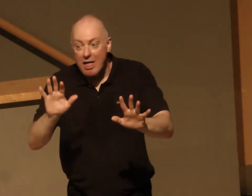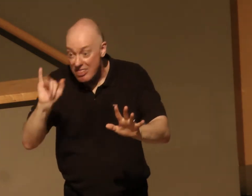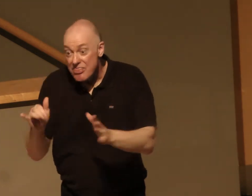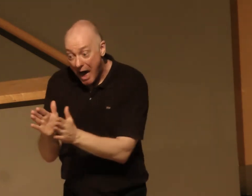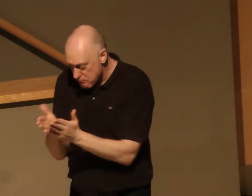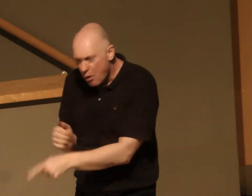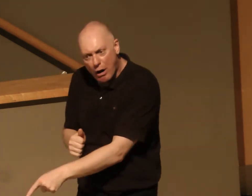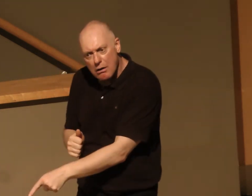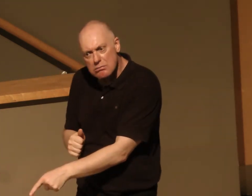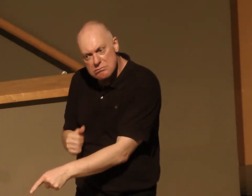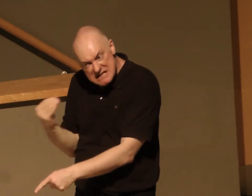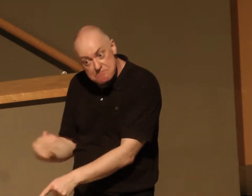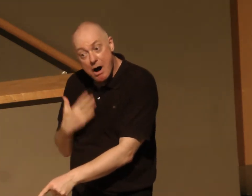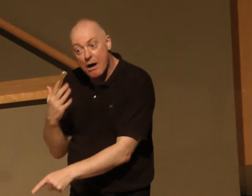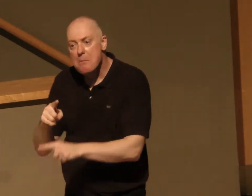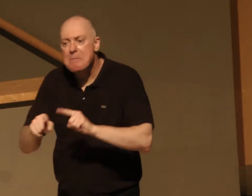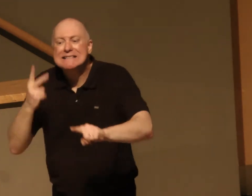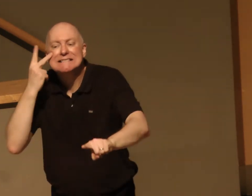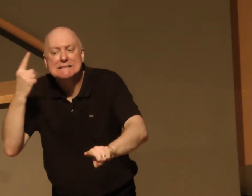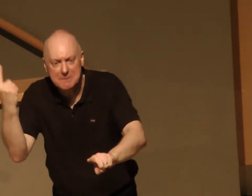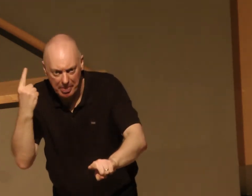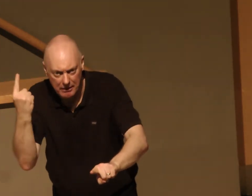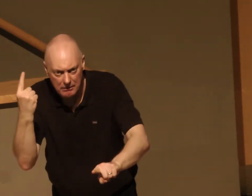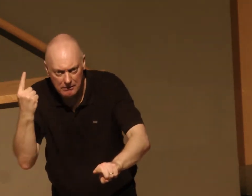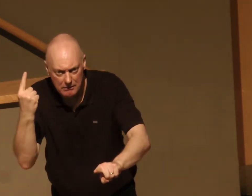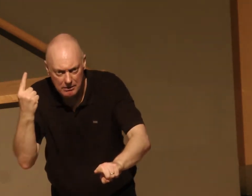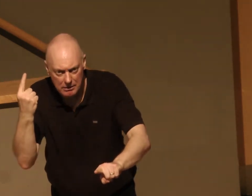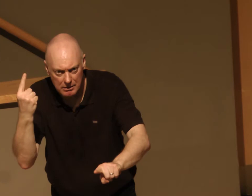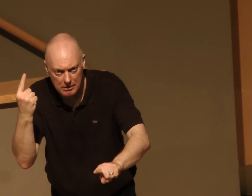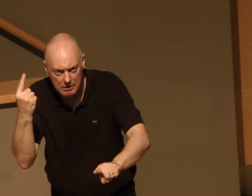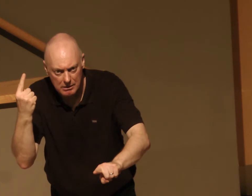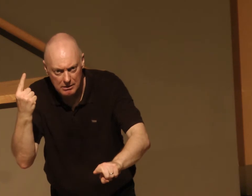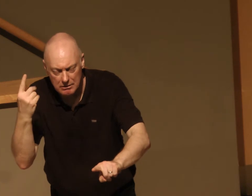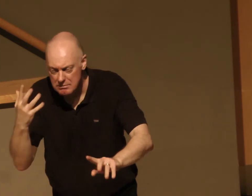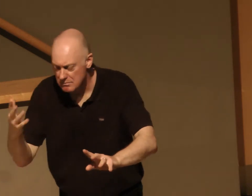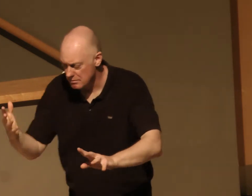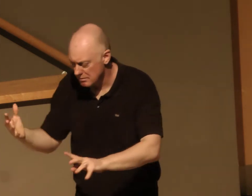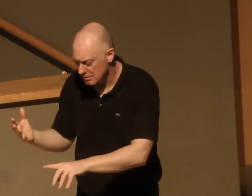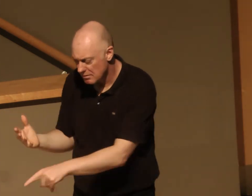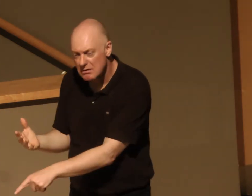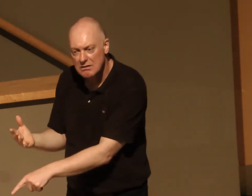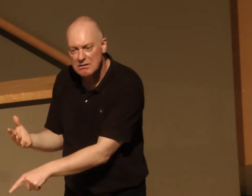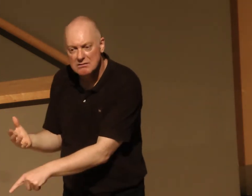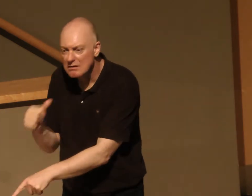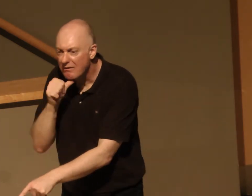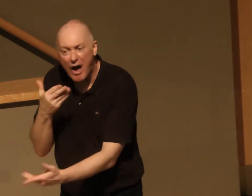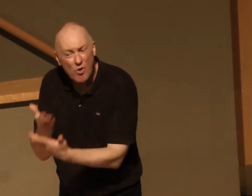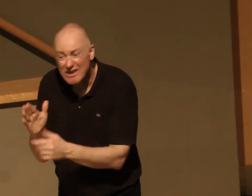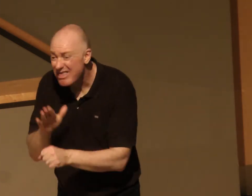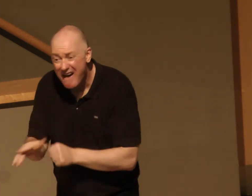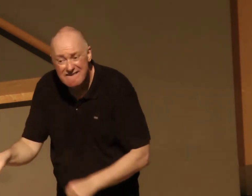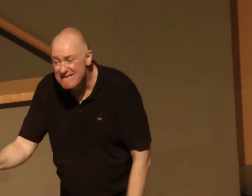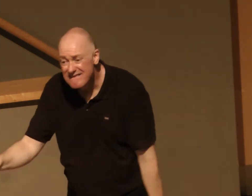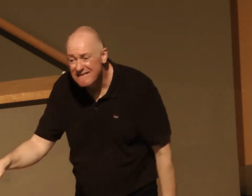inspiring, I want you to see something here. It is spectacularly insufficient for life.